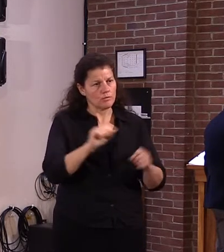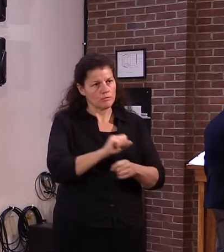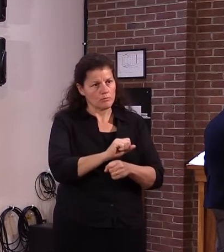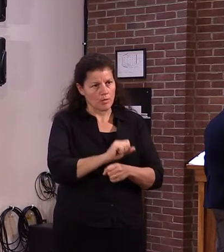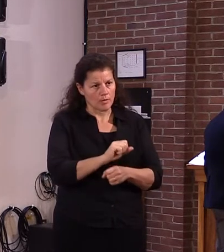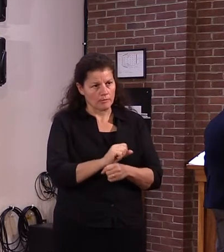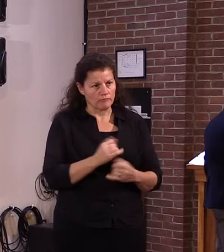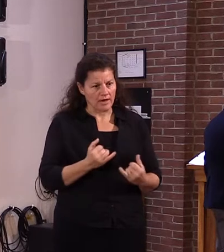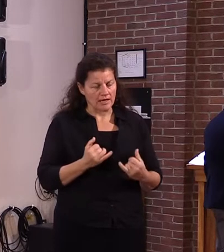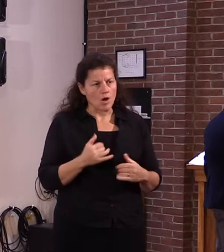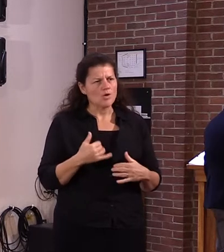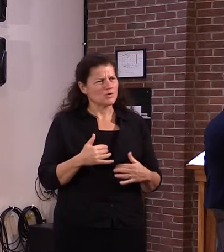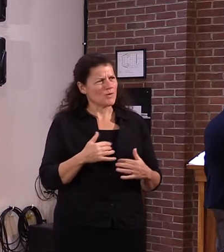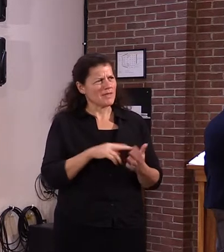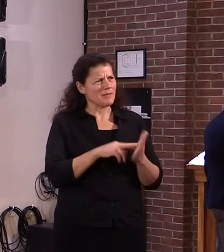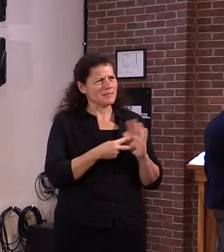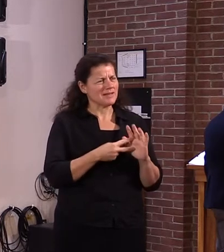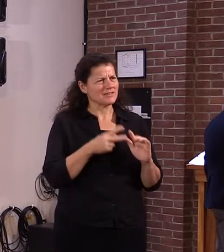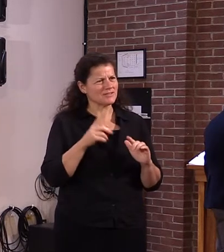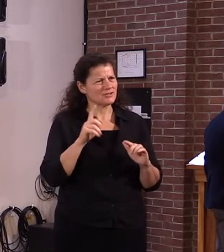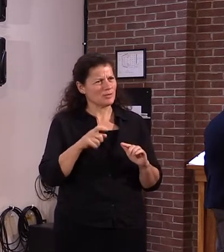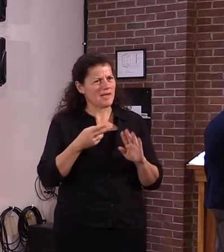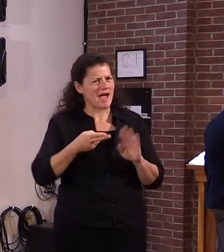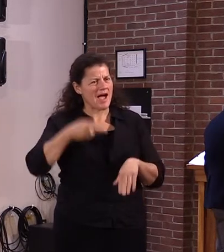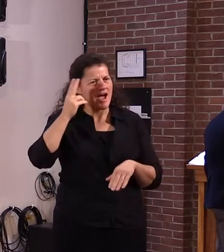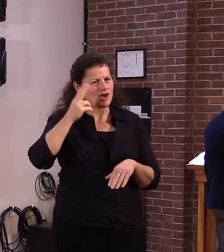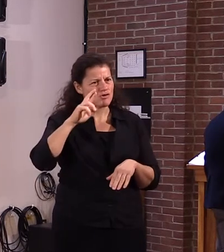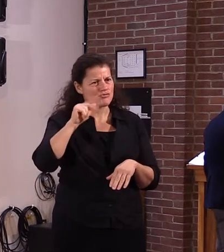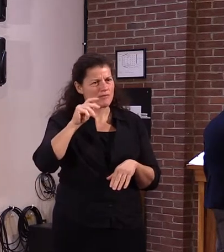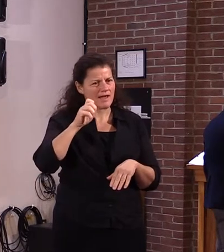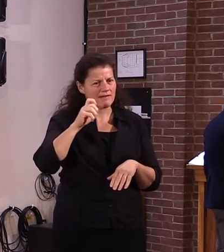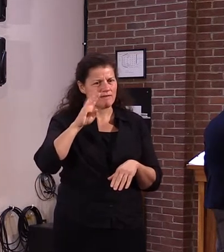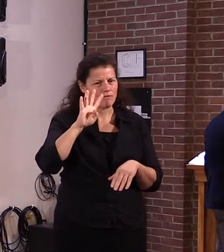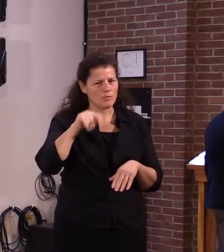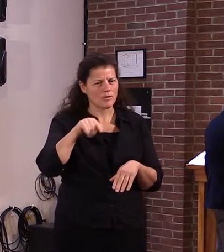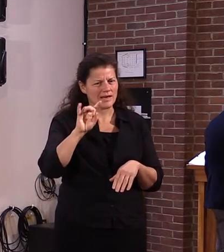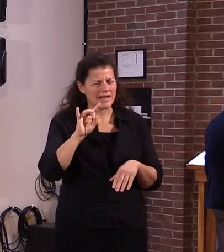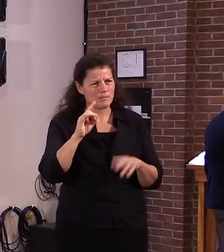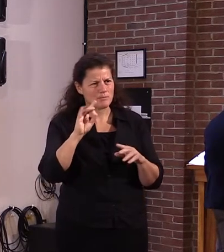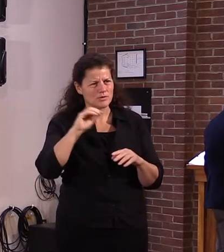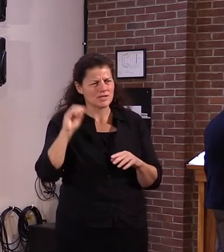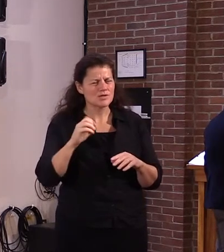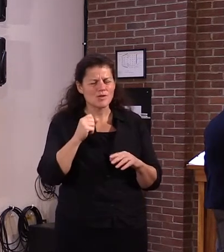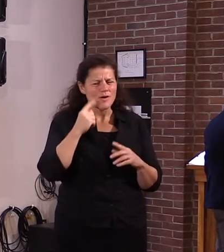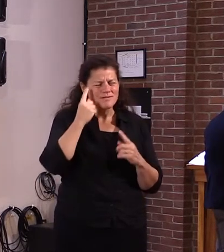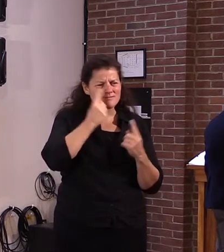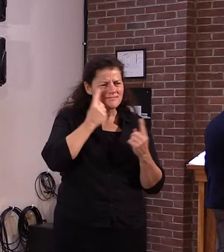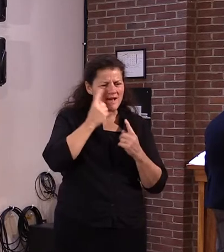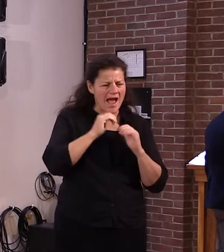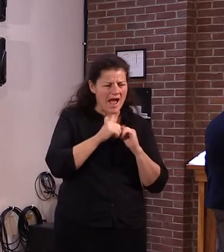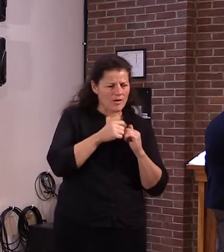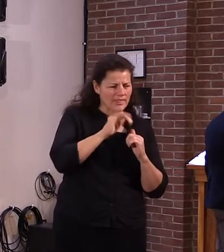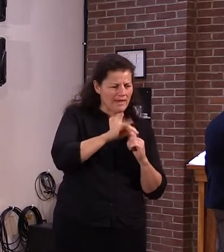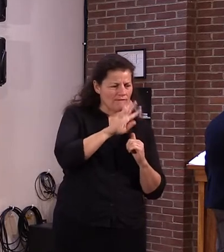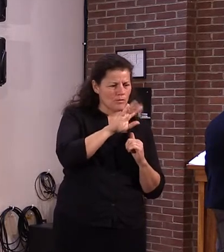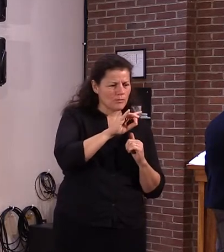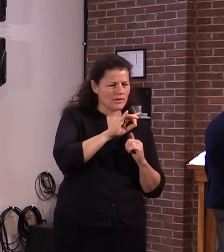which would mean a much higher unemployment rate than 4.8%. So I'm hoping you could help me reconcile those figures as